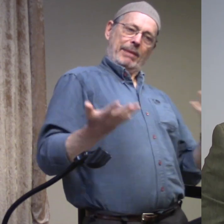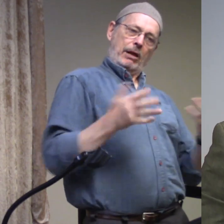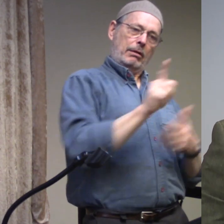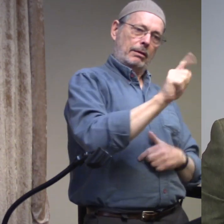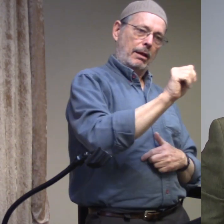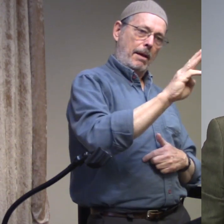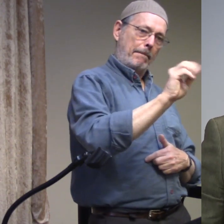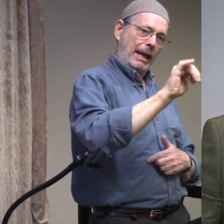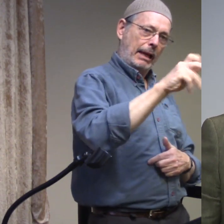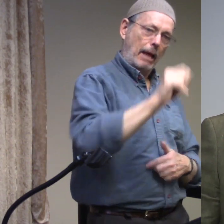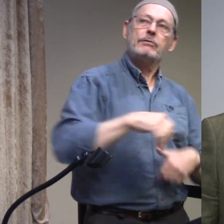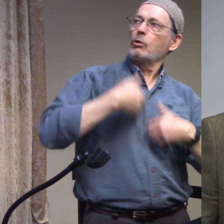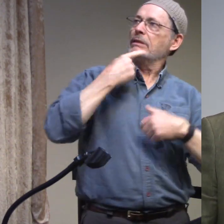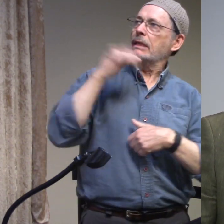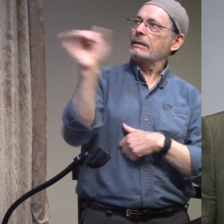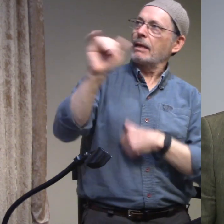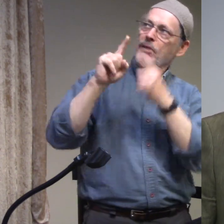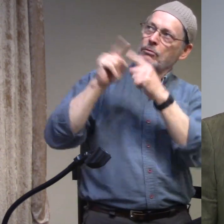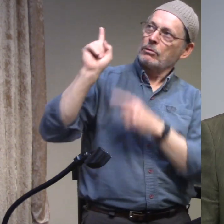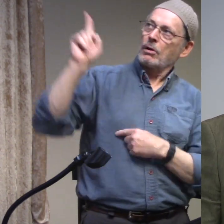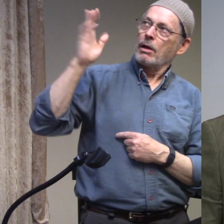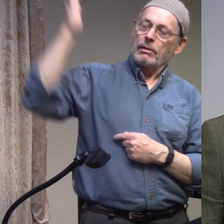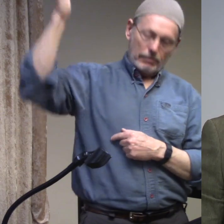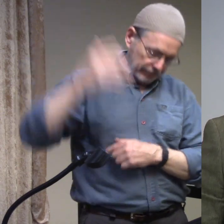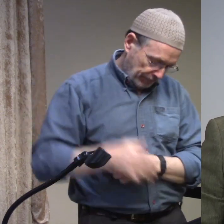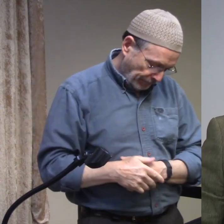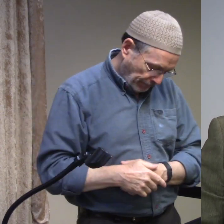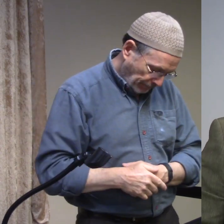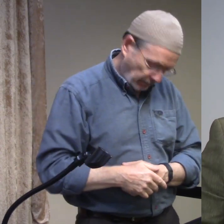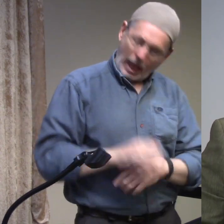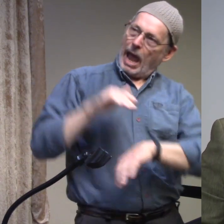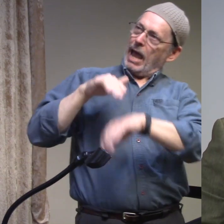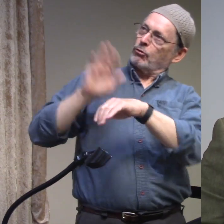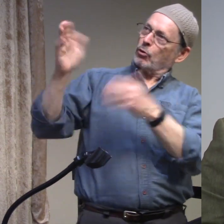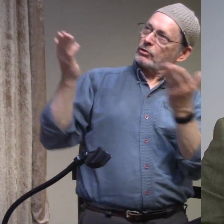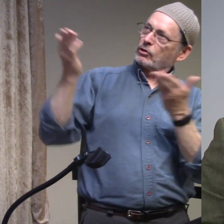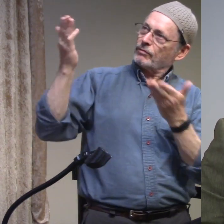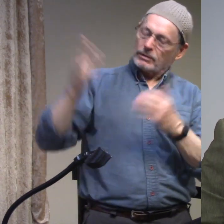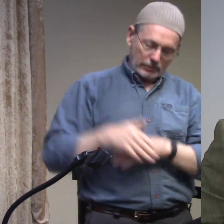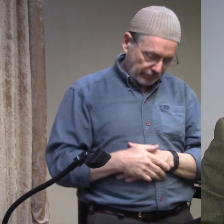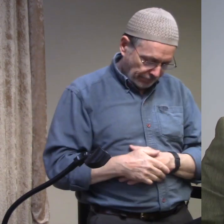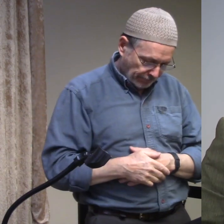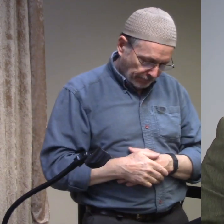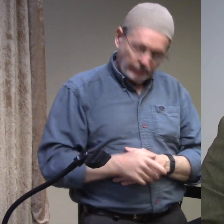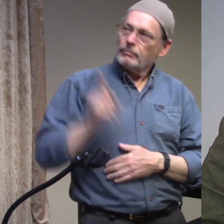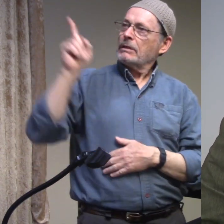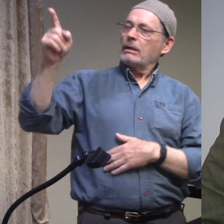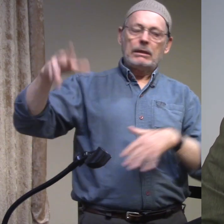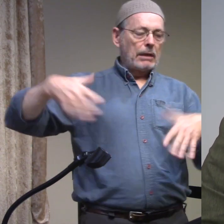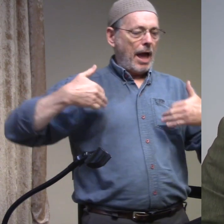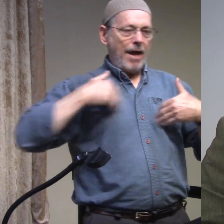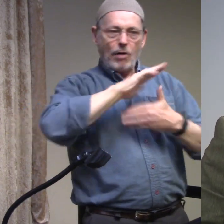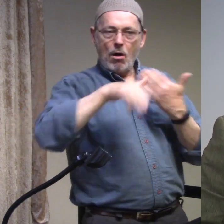service, at your pleasure. Wal khayru fi yadayk. And goodness is all in your hands.